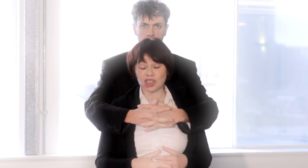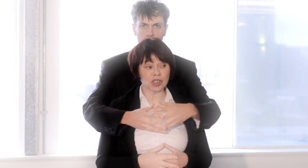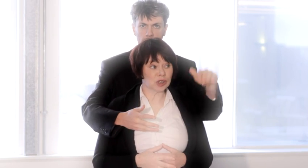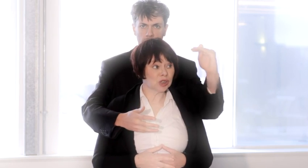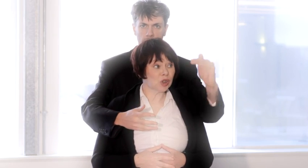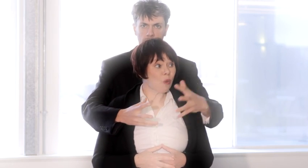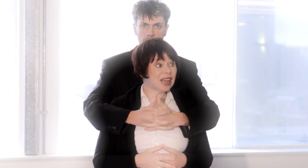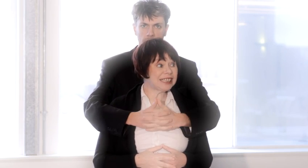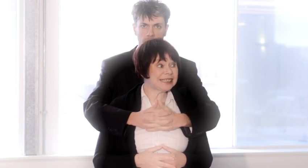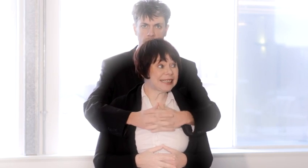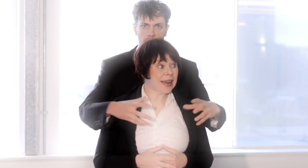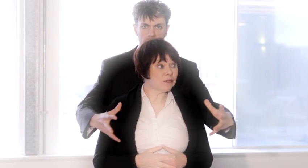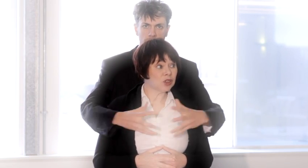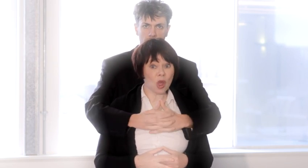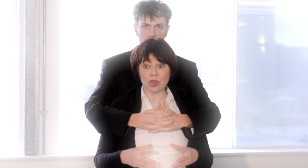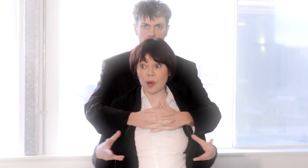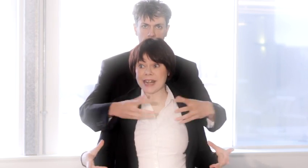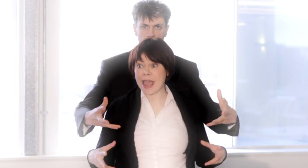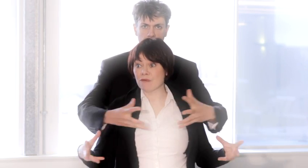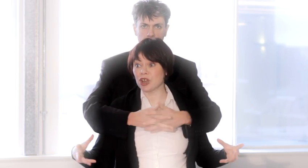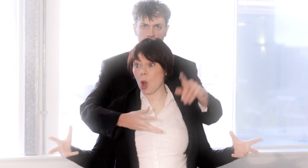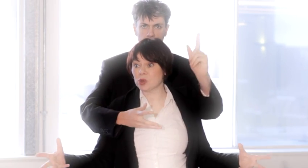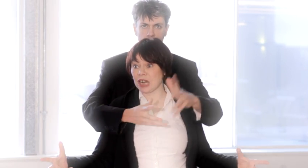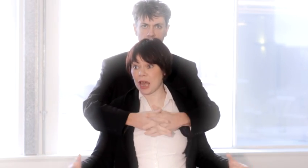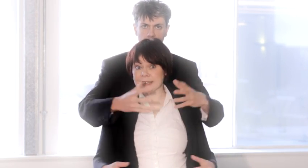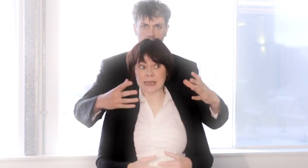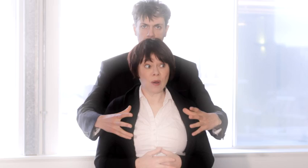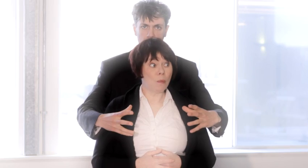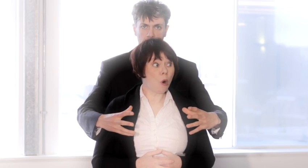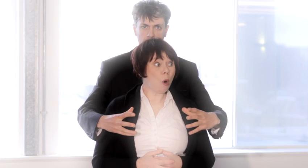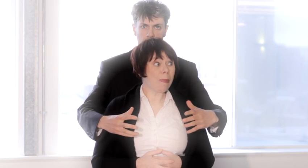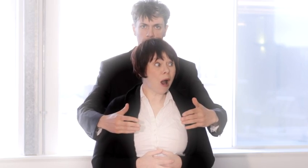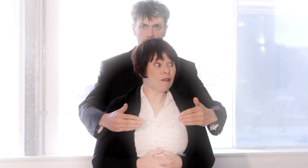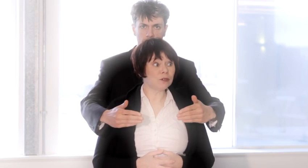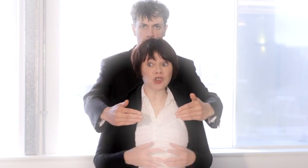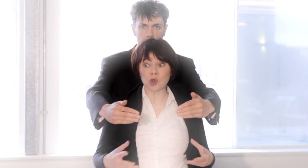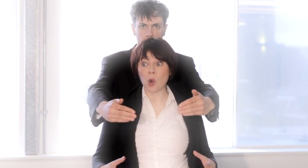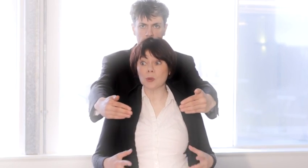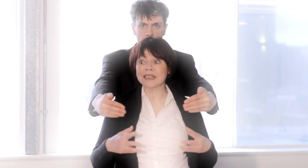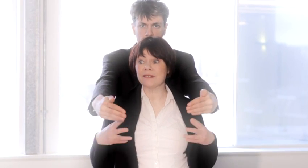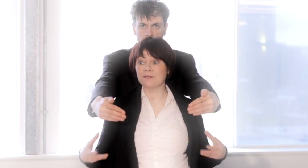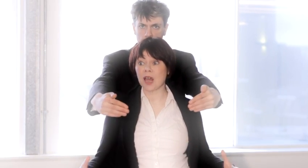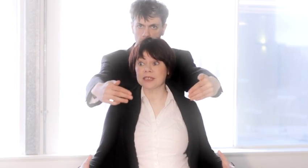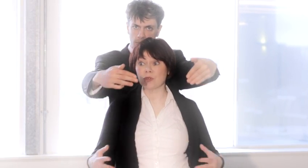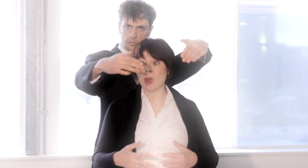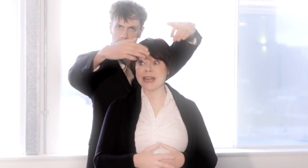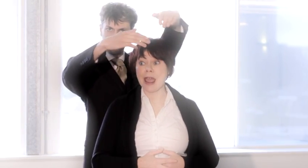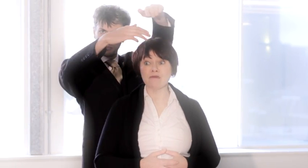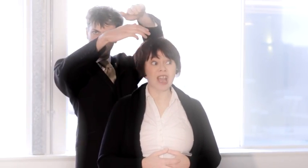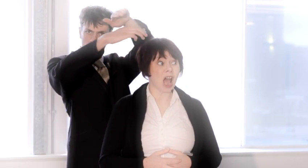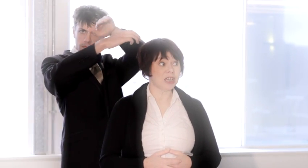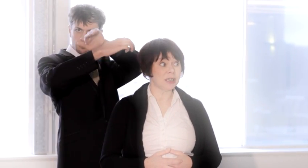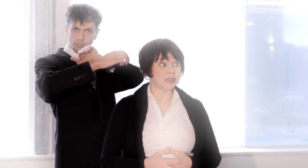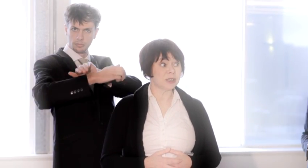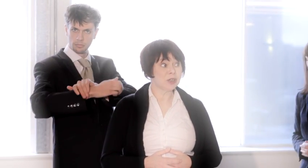change. Rising sea levels threaten every coastline. More powerful storms and floods threaten